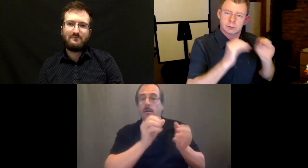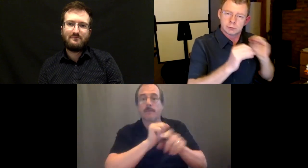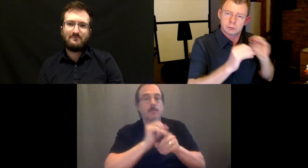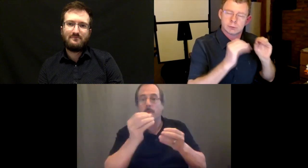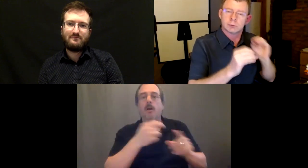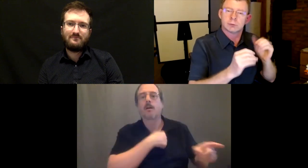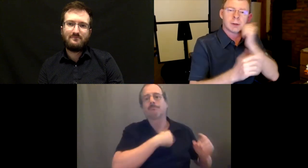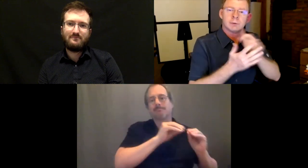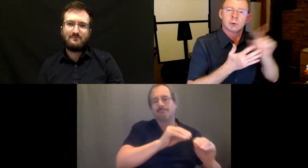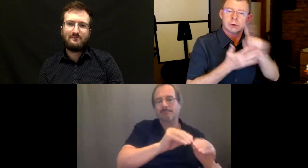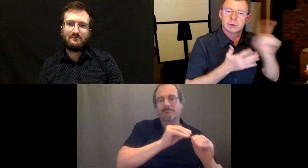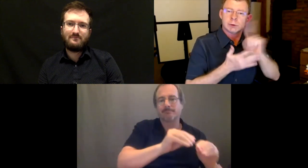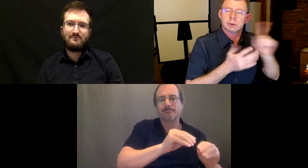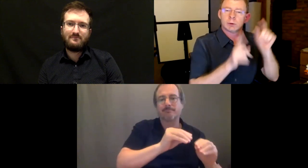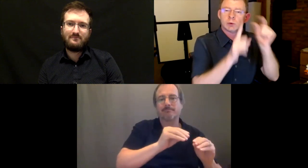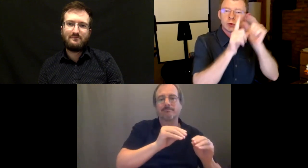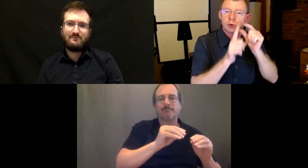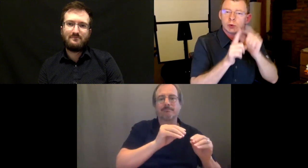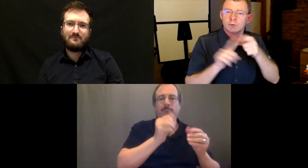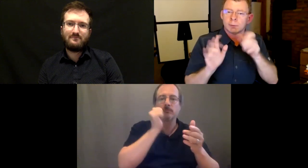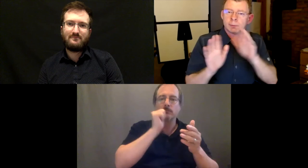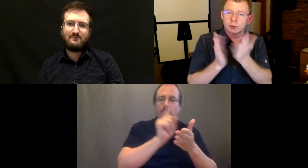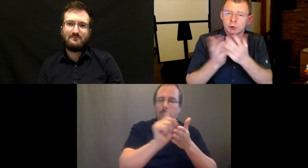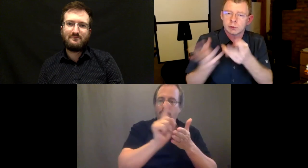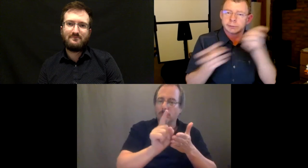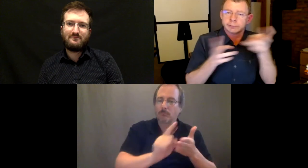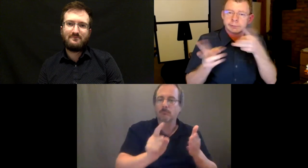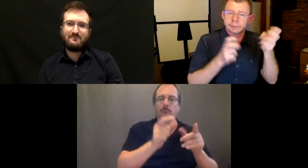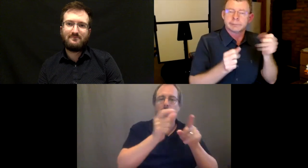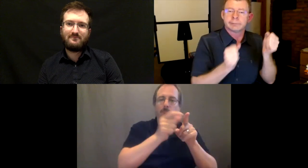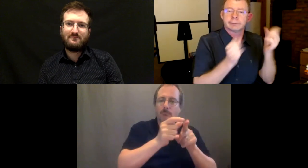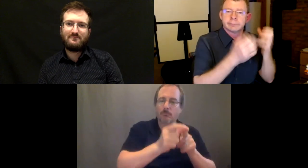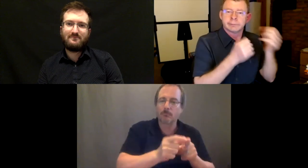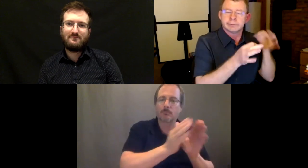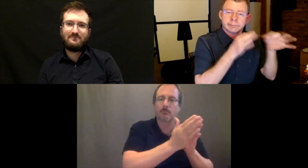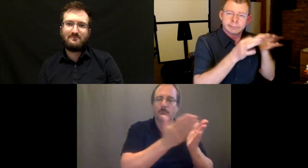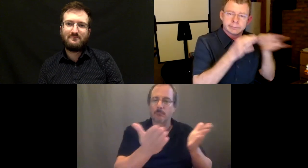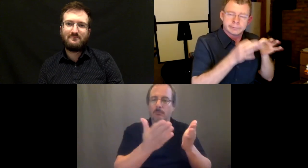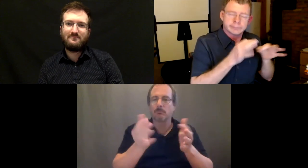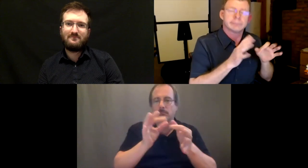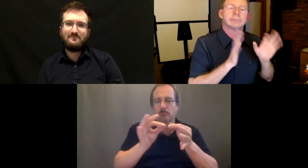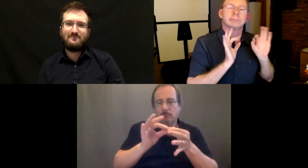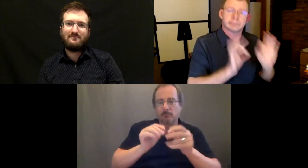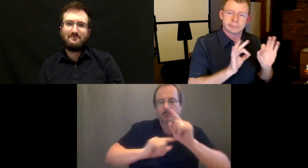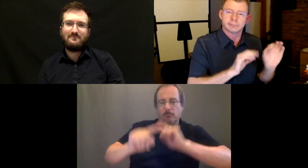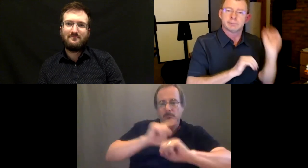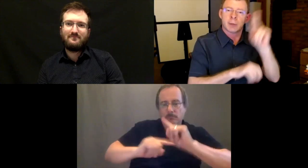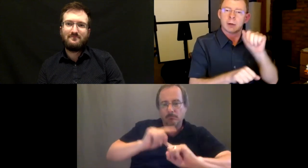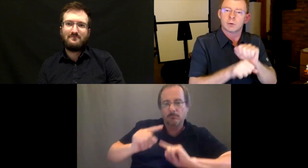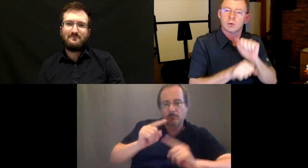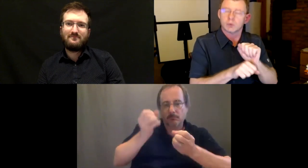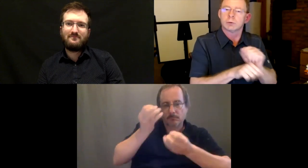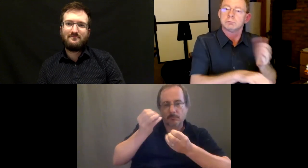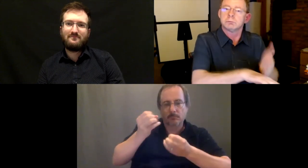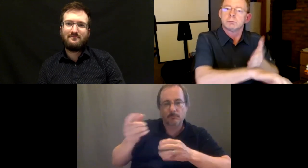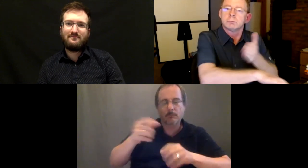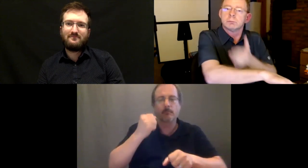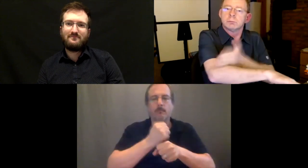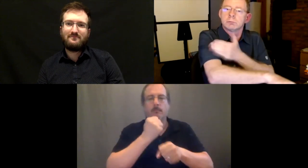to use the scanner. I did that with them. I reviewed the different terminology and vocabulary that was used